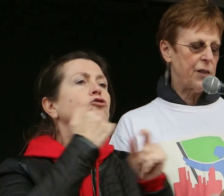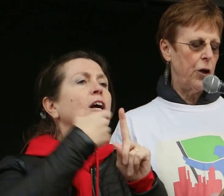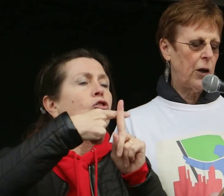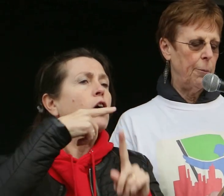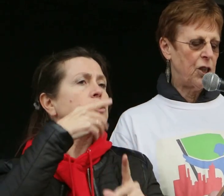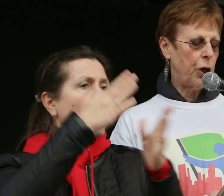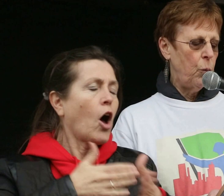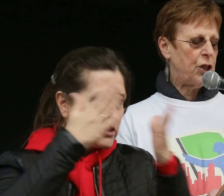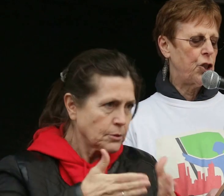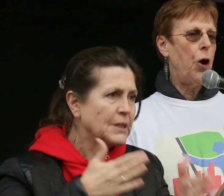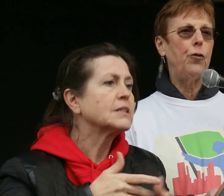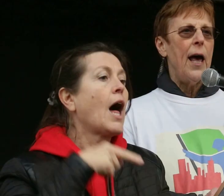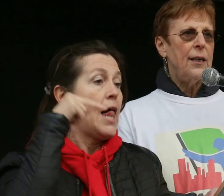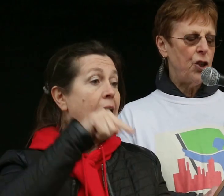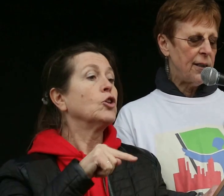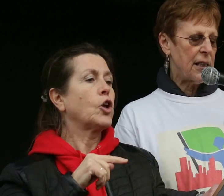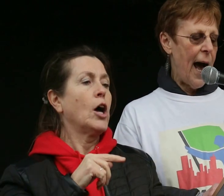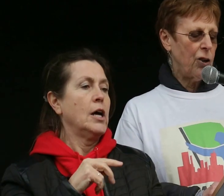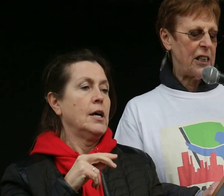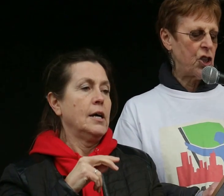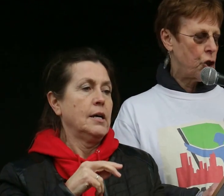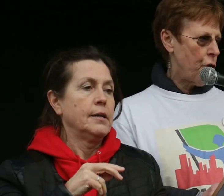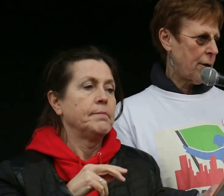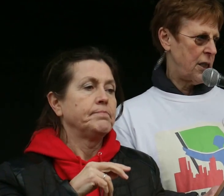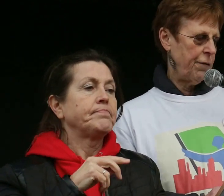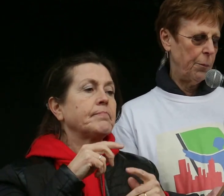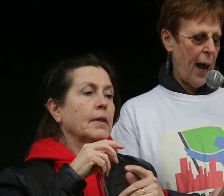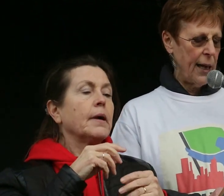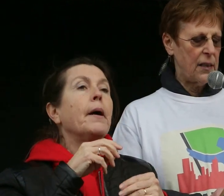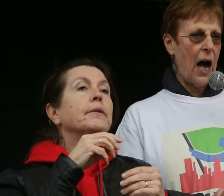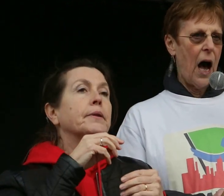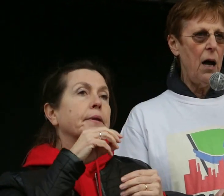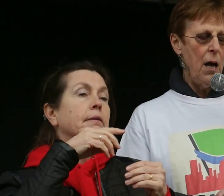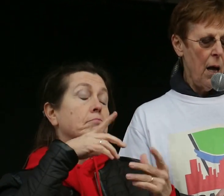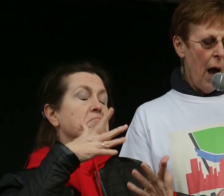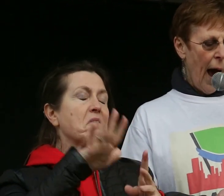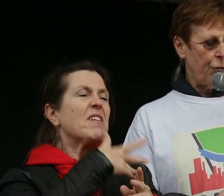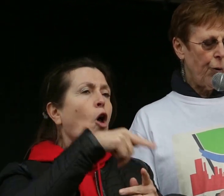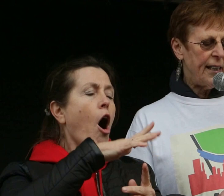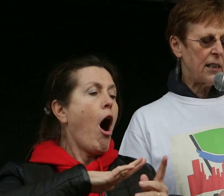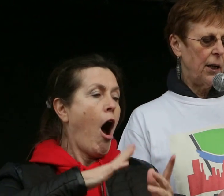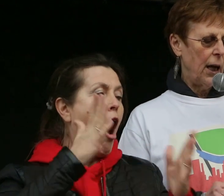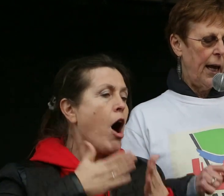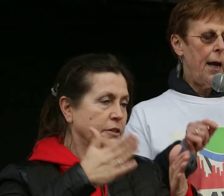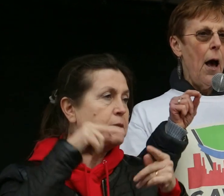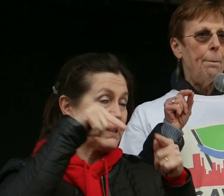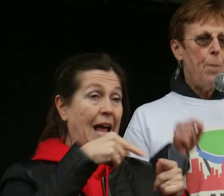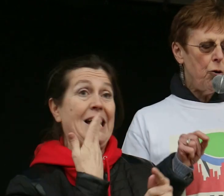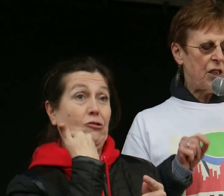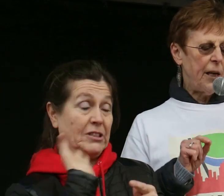the Mansfield Commission, which showed just how destructive the plans are, and